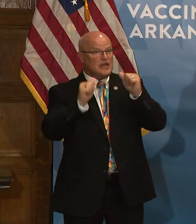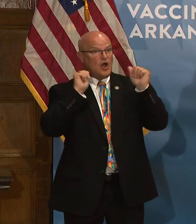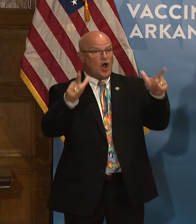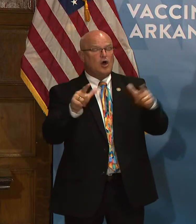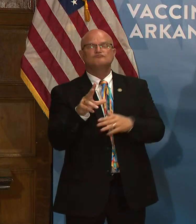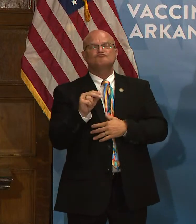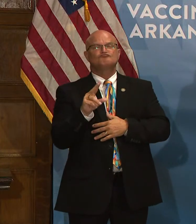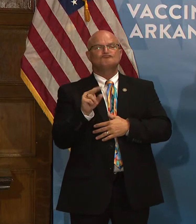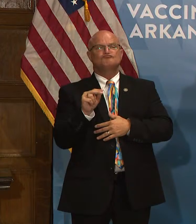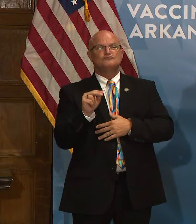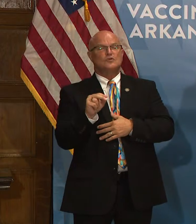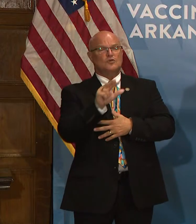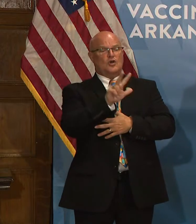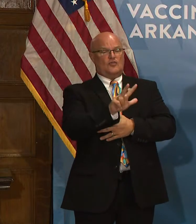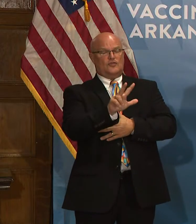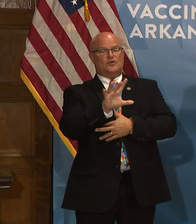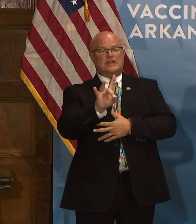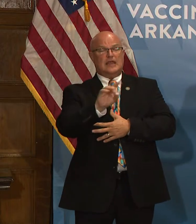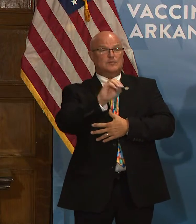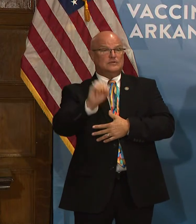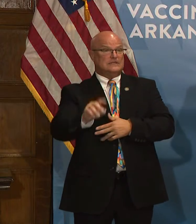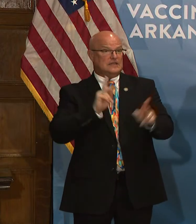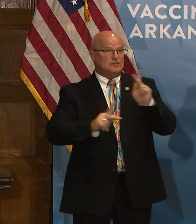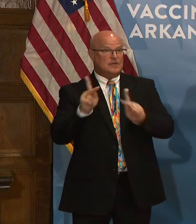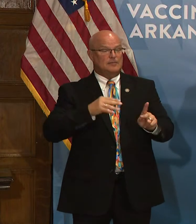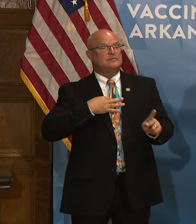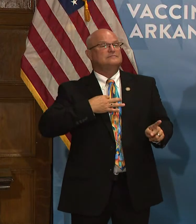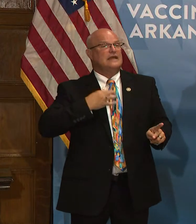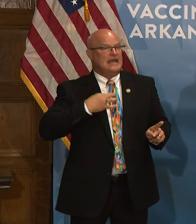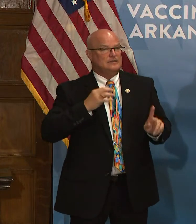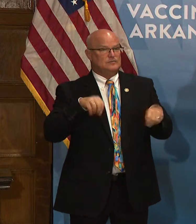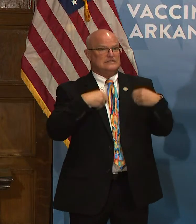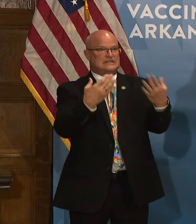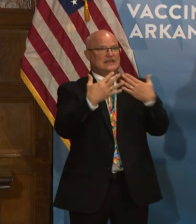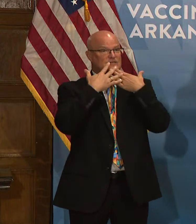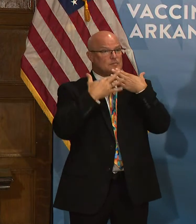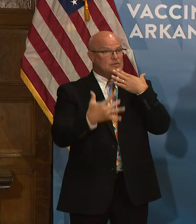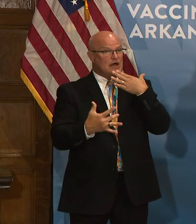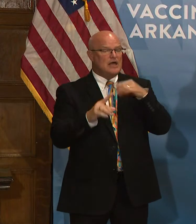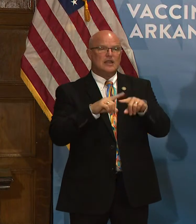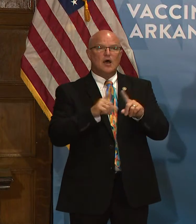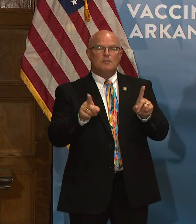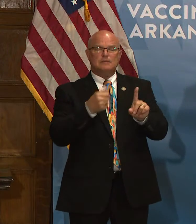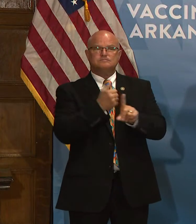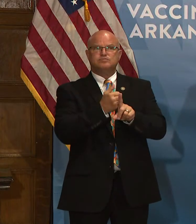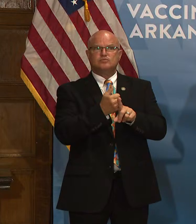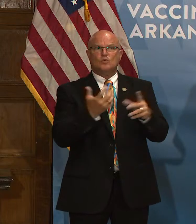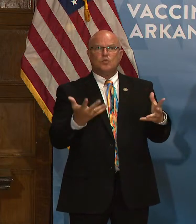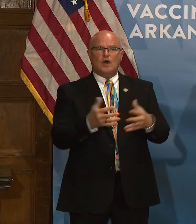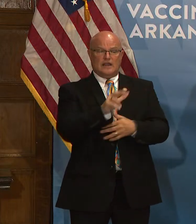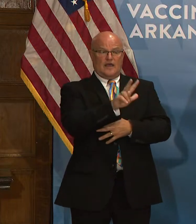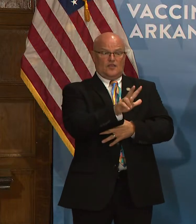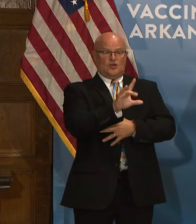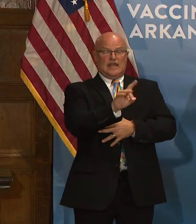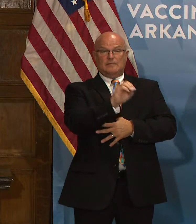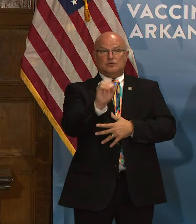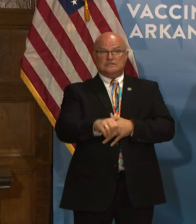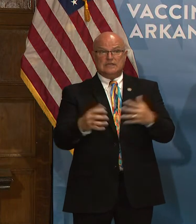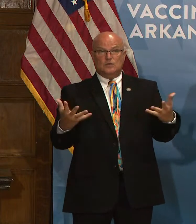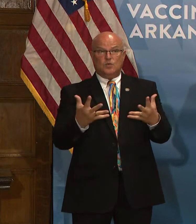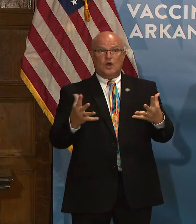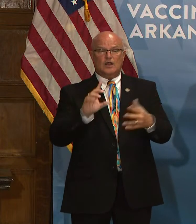fact, only 38% of the population is eligible to give blood. But what is so striking is that of that